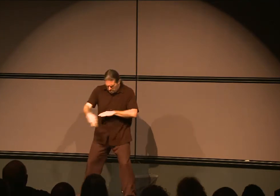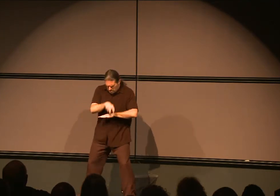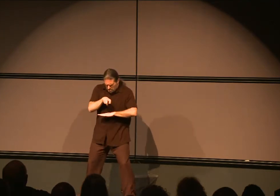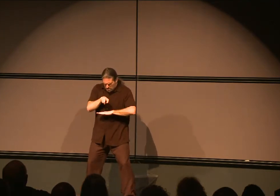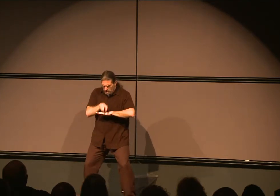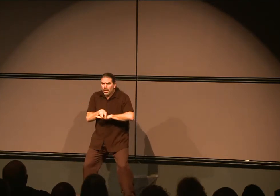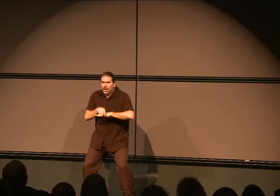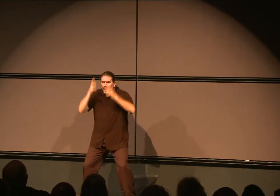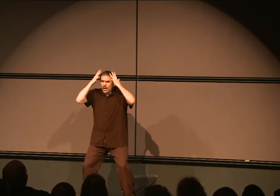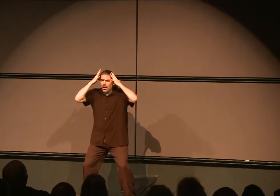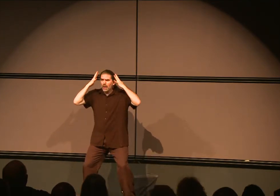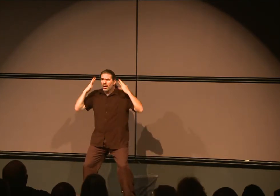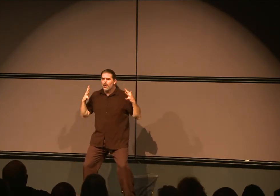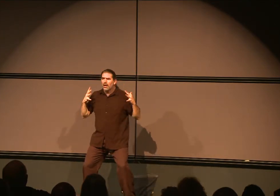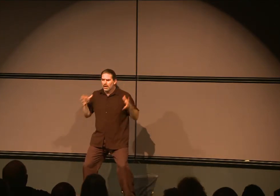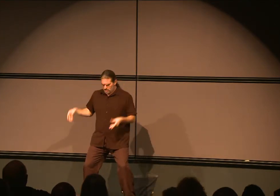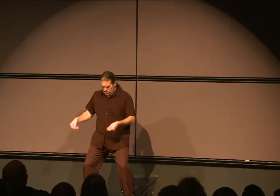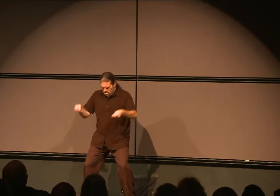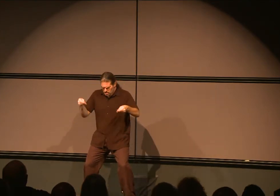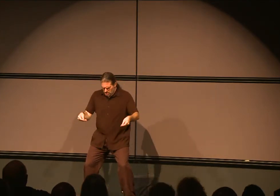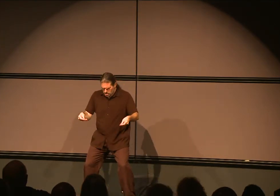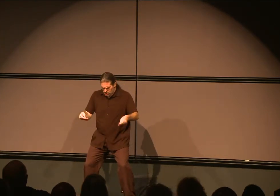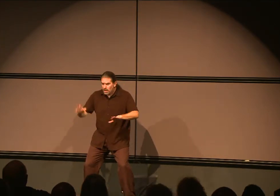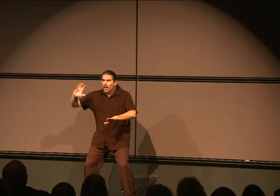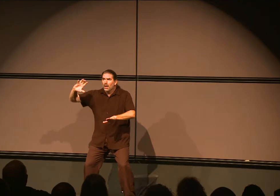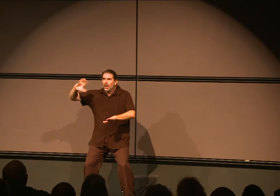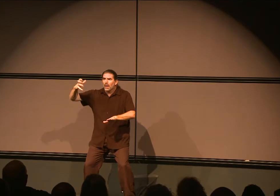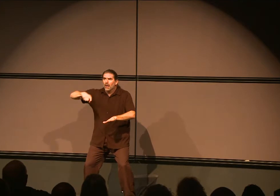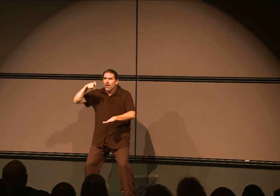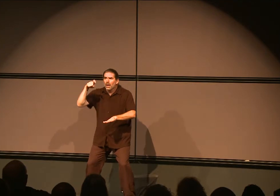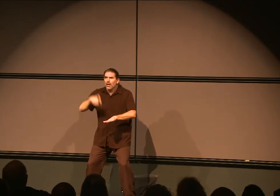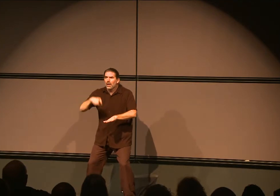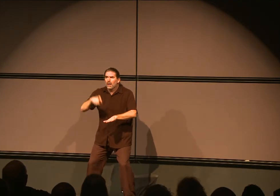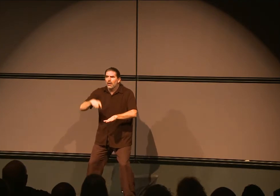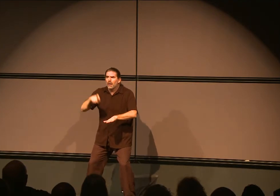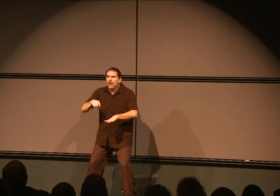She's a seamstress at work.